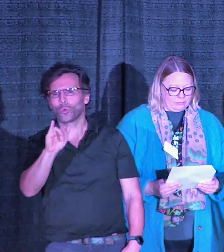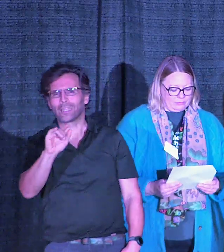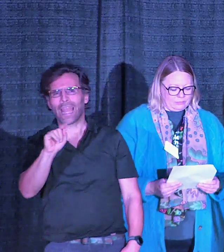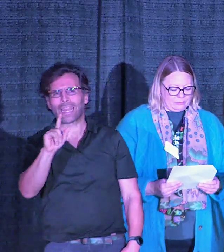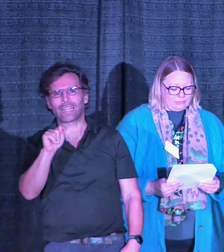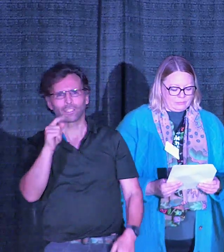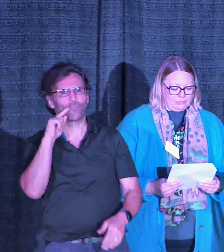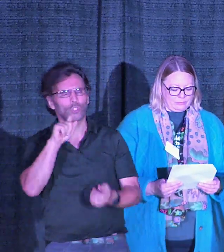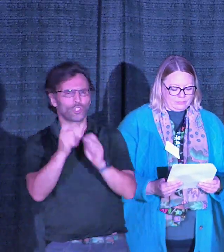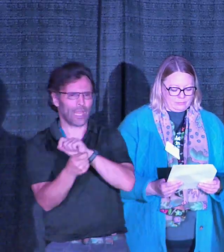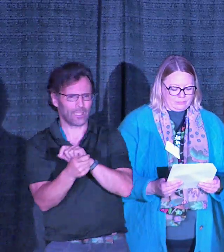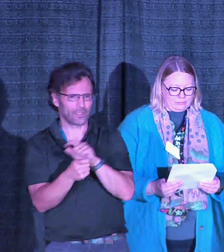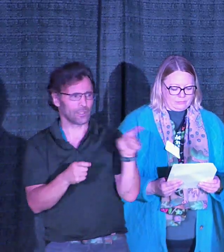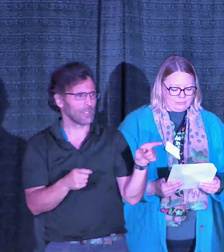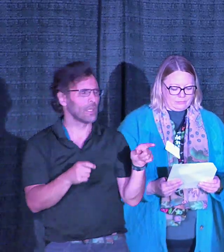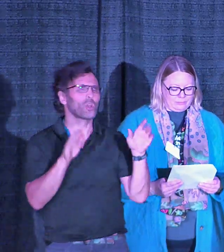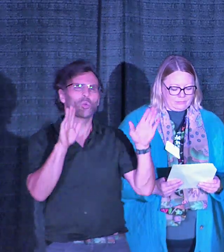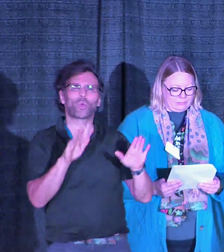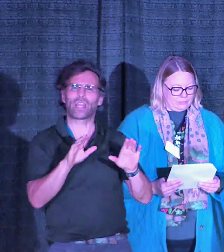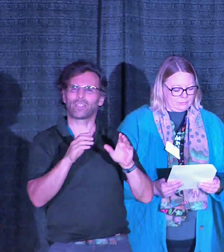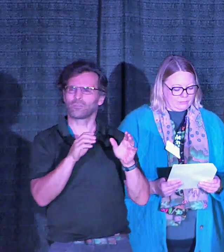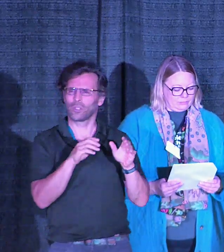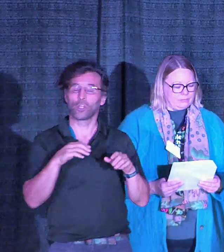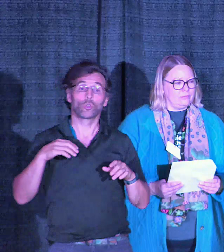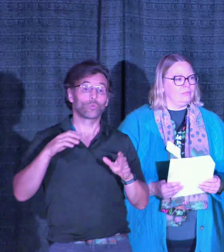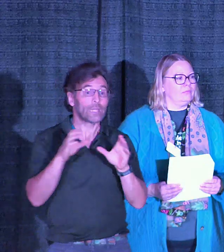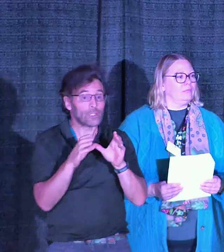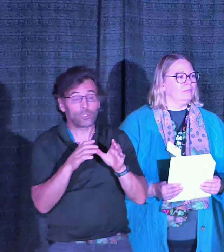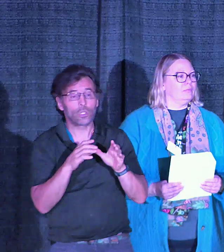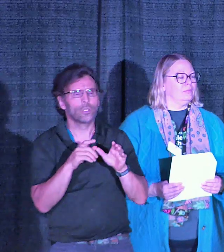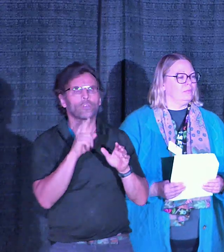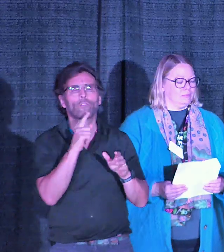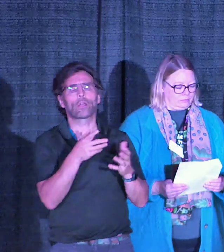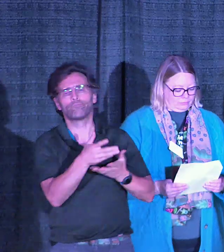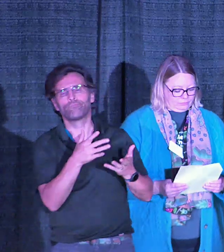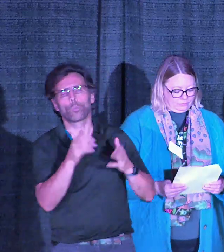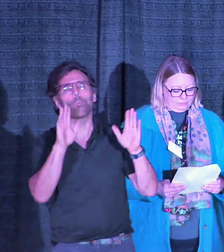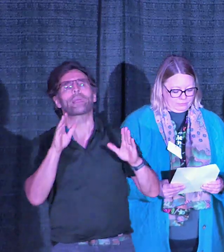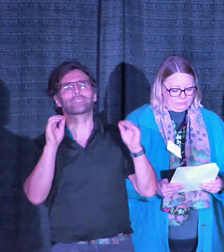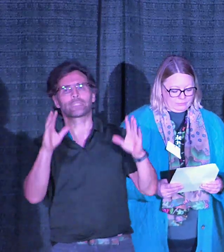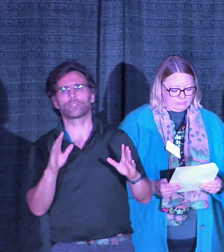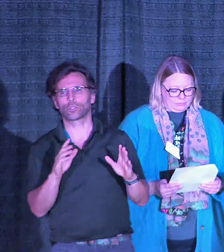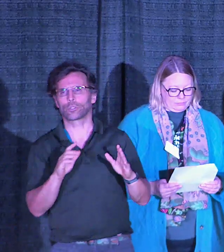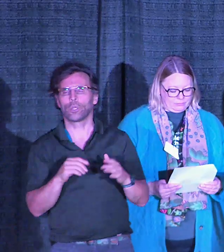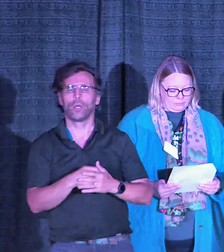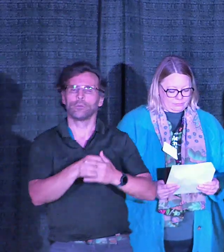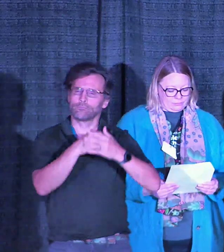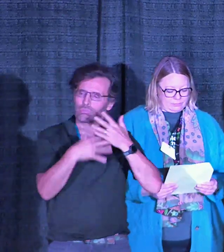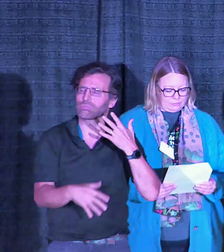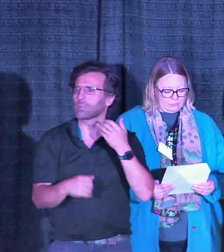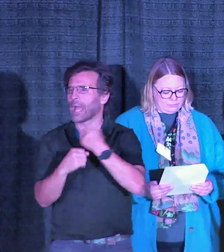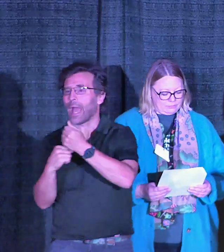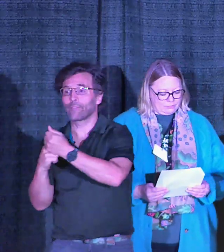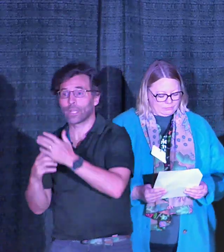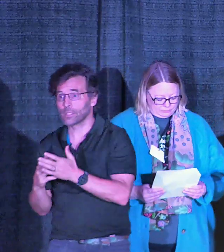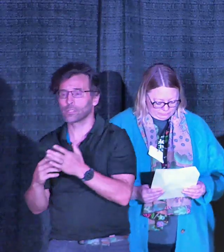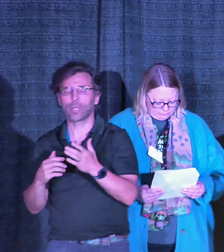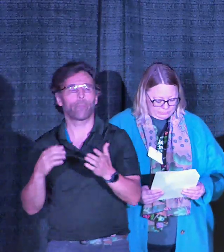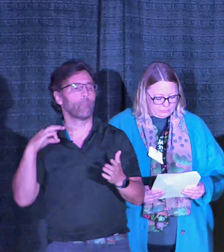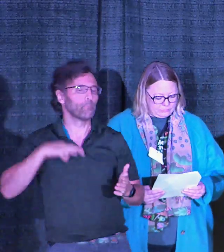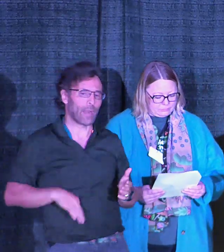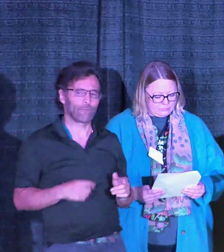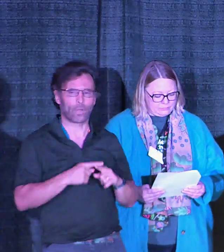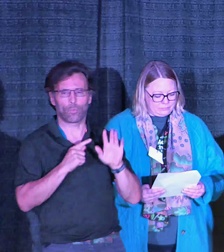In addition to these great credentials, she is very relatable and an amazing teacher. There are so many advocates that have benefited from